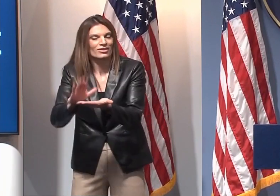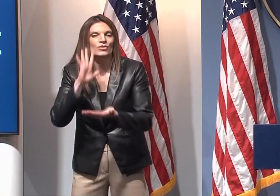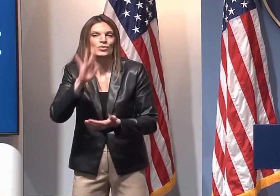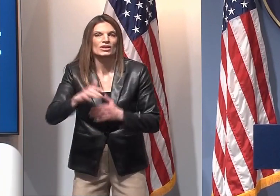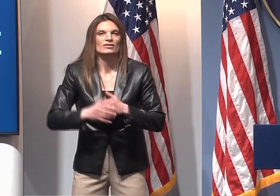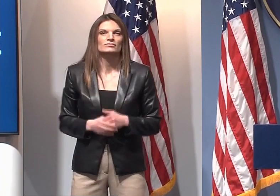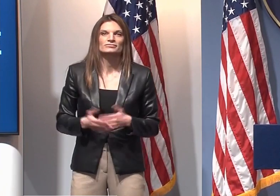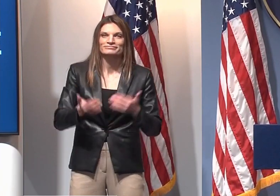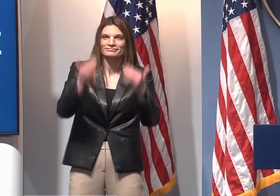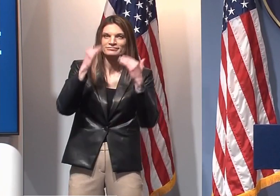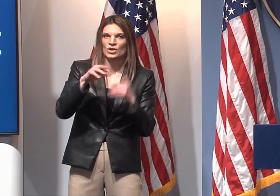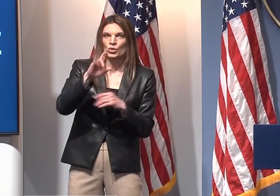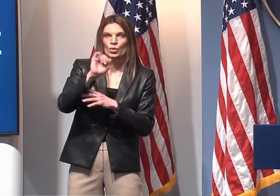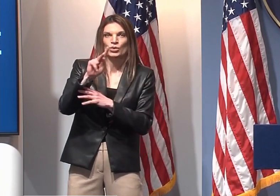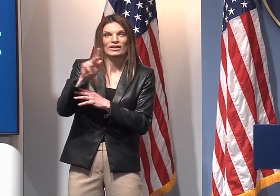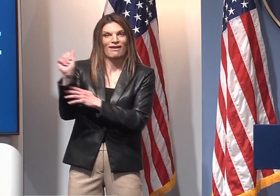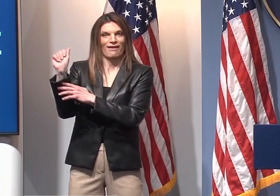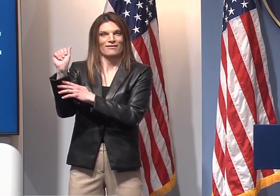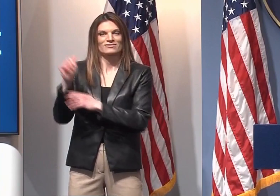Rick A.